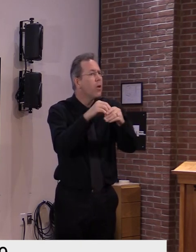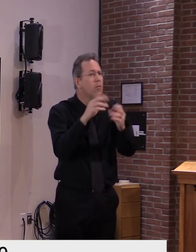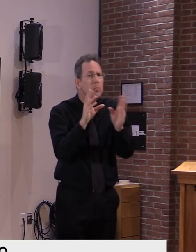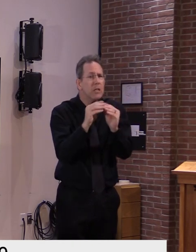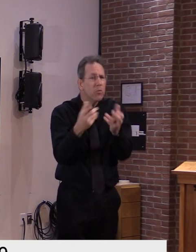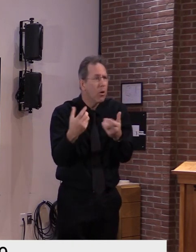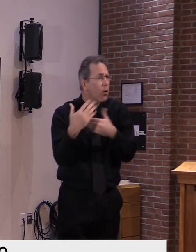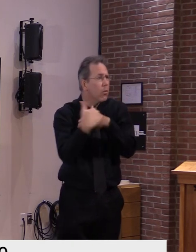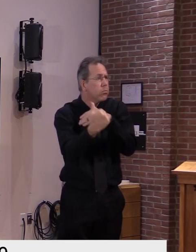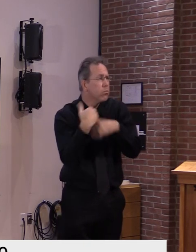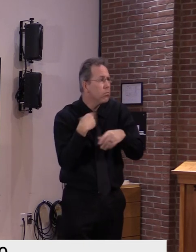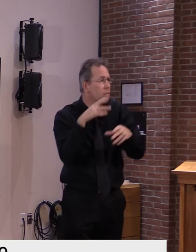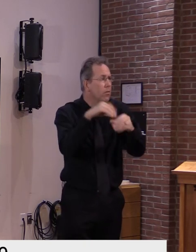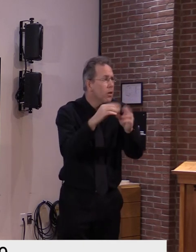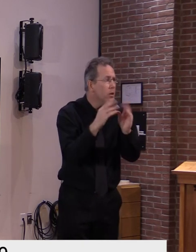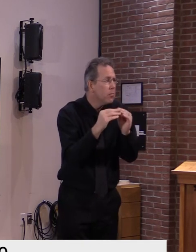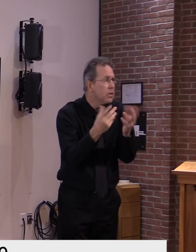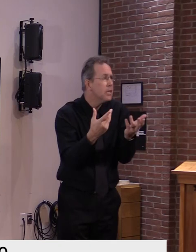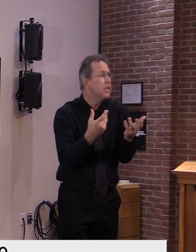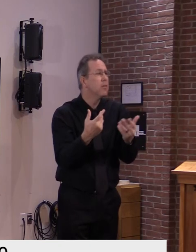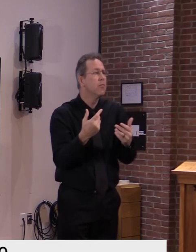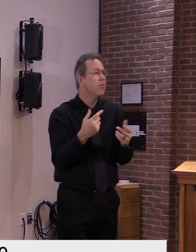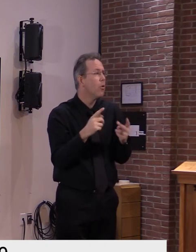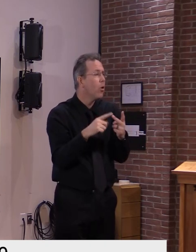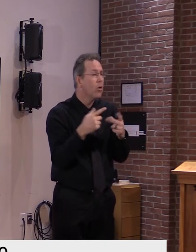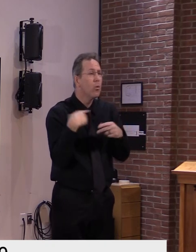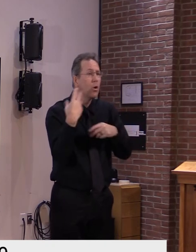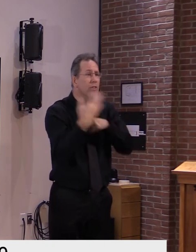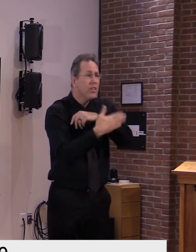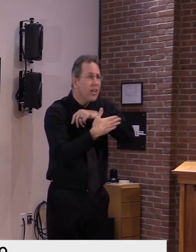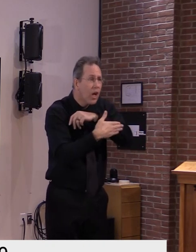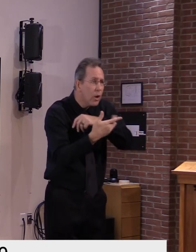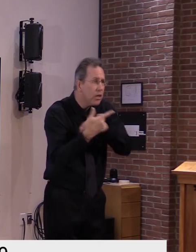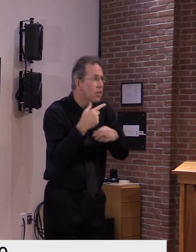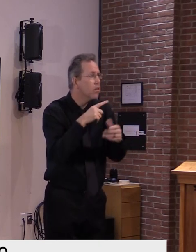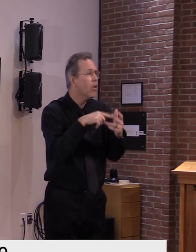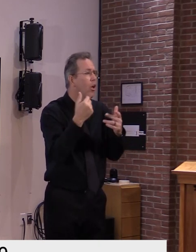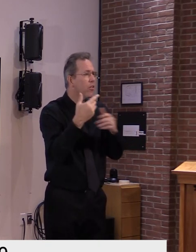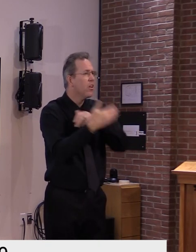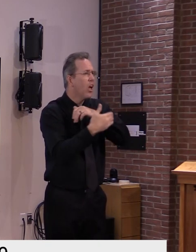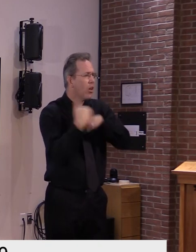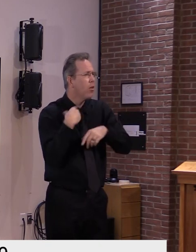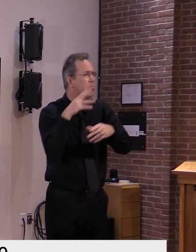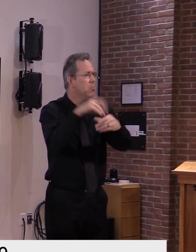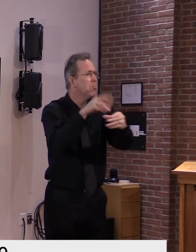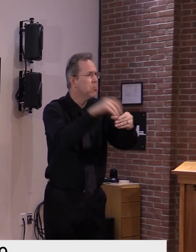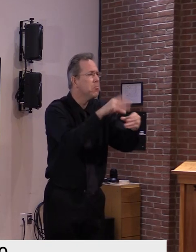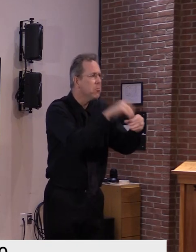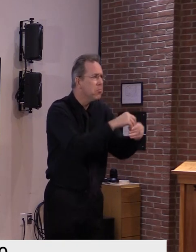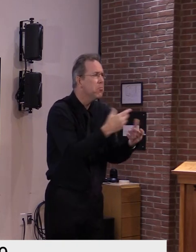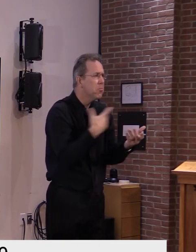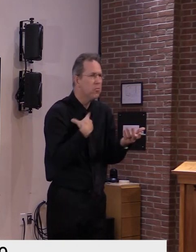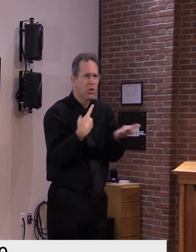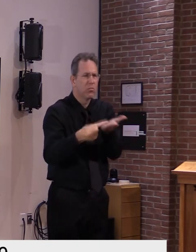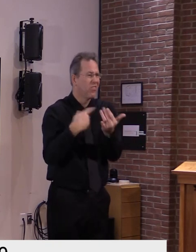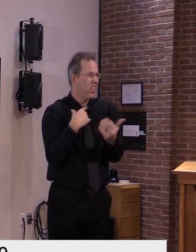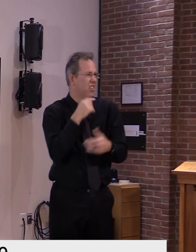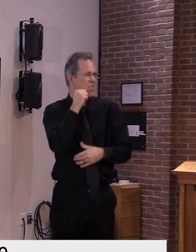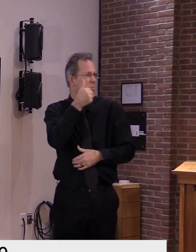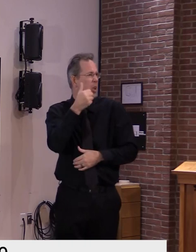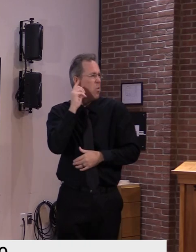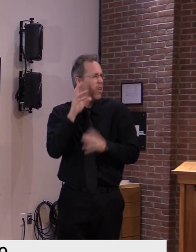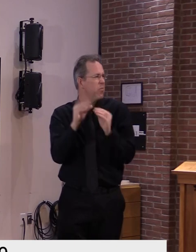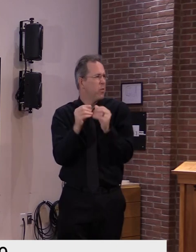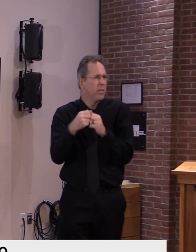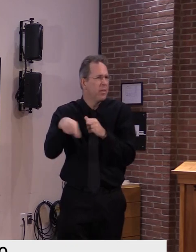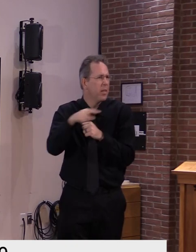We'd be more than happy, as soon as we can get the contact tracers and some information, on Orleans and Essex County as